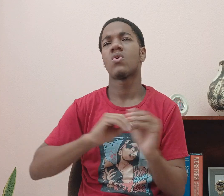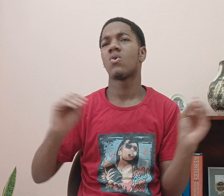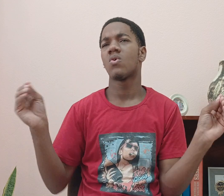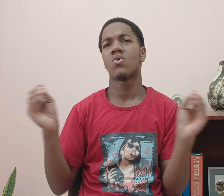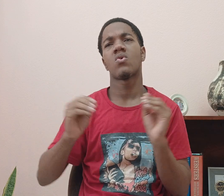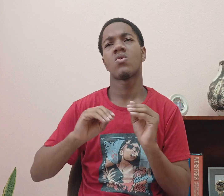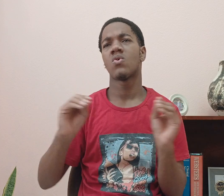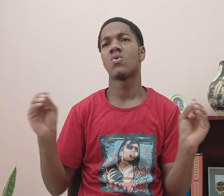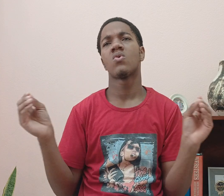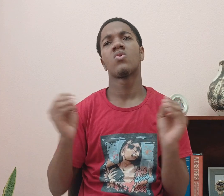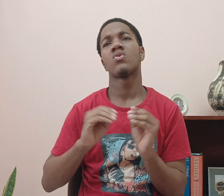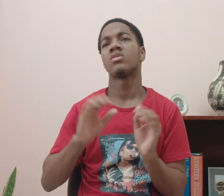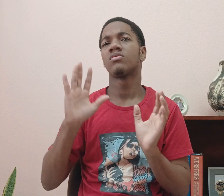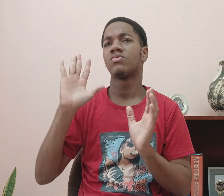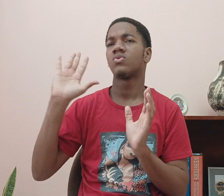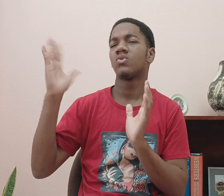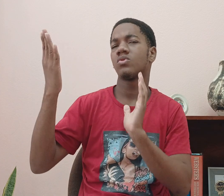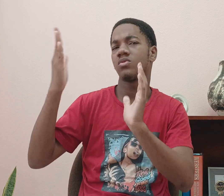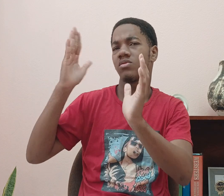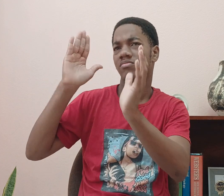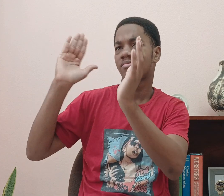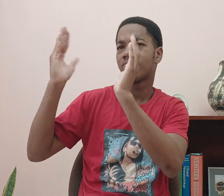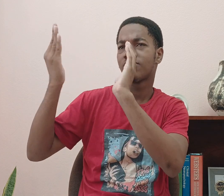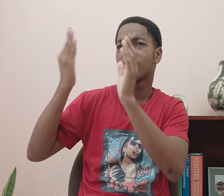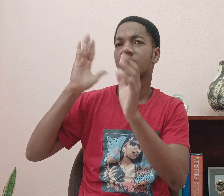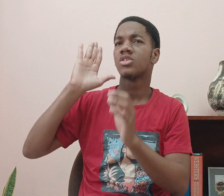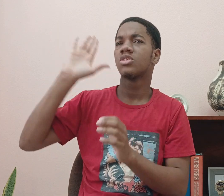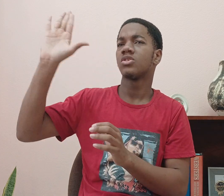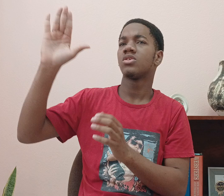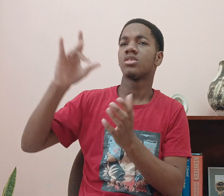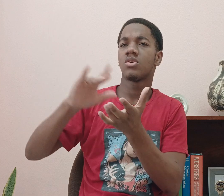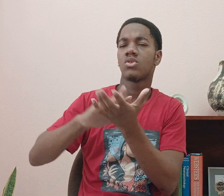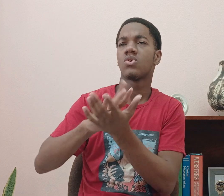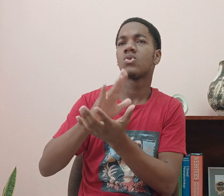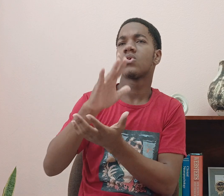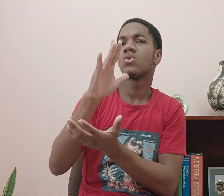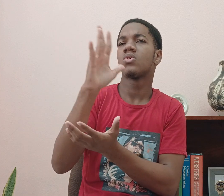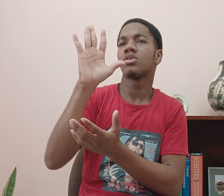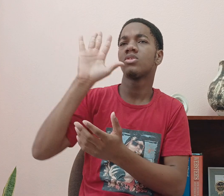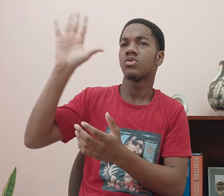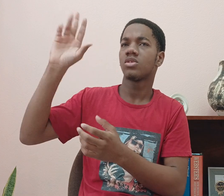in the light of His glory and grace.